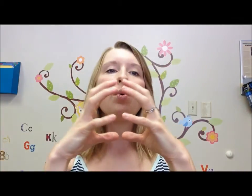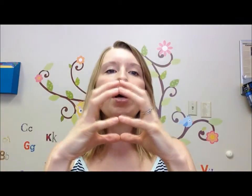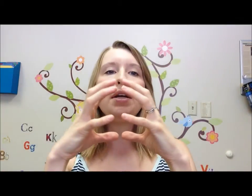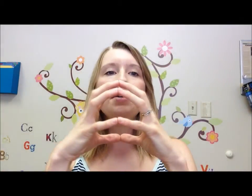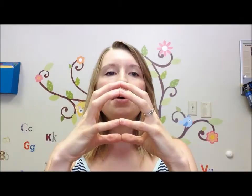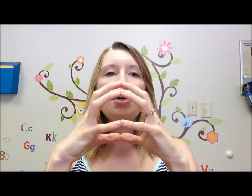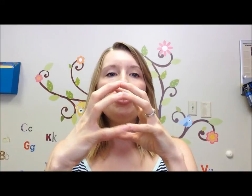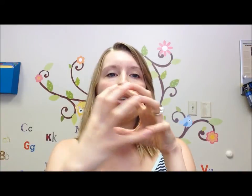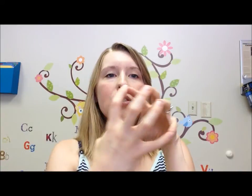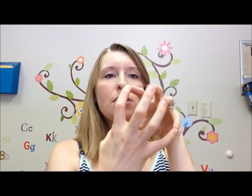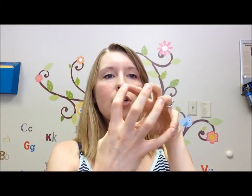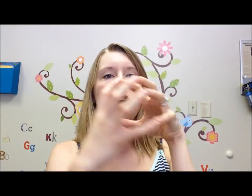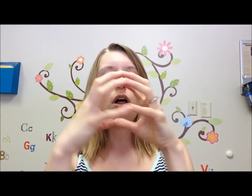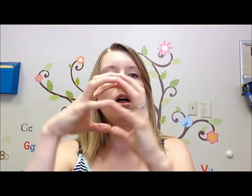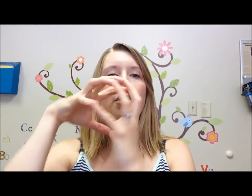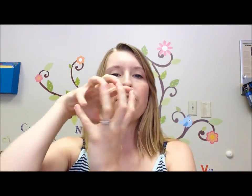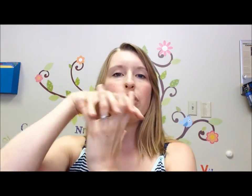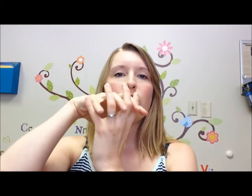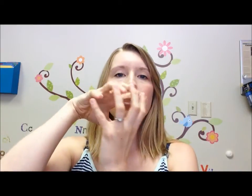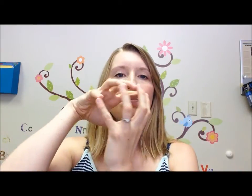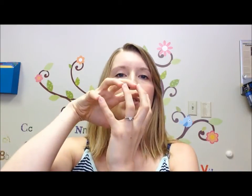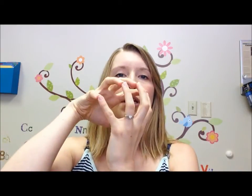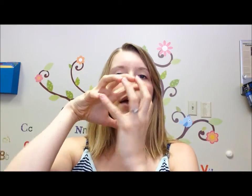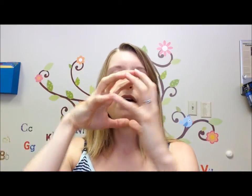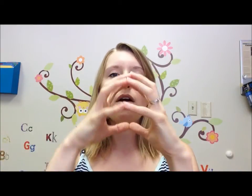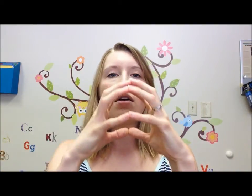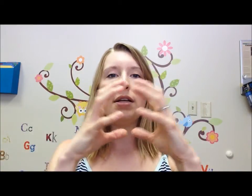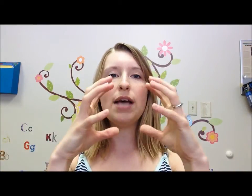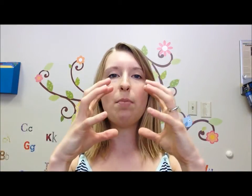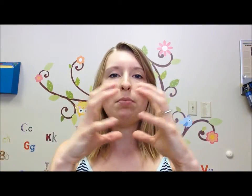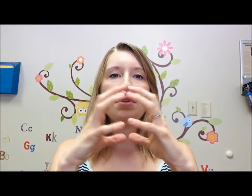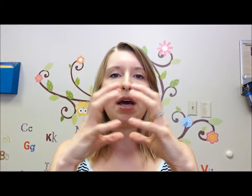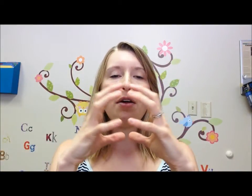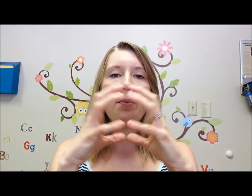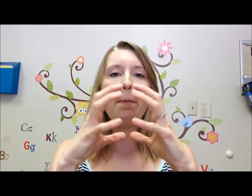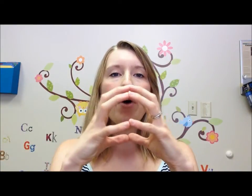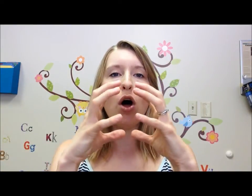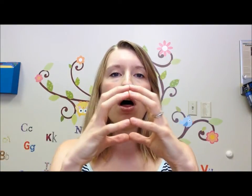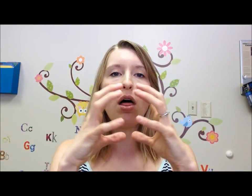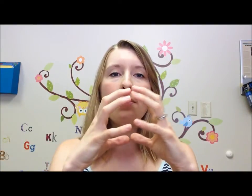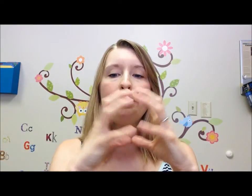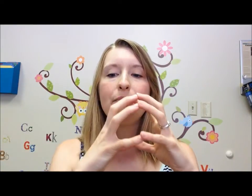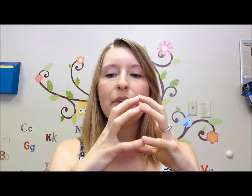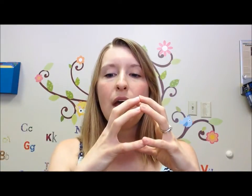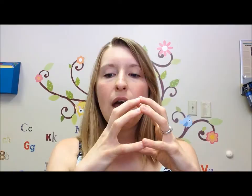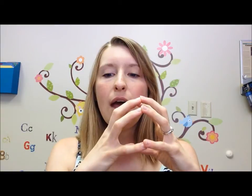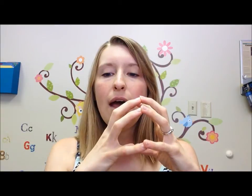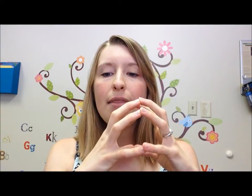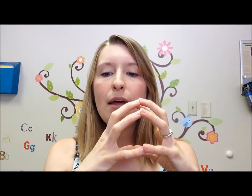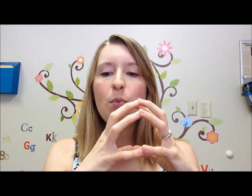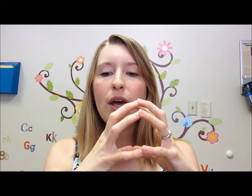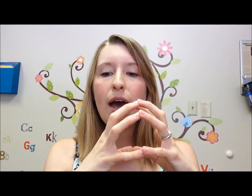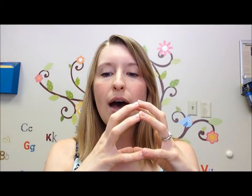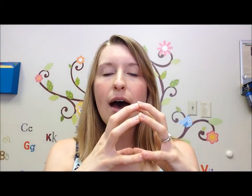one. Just touch all your fingertips together and tap them together. Ball. And then we